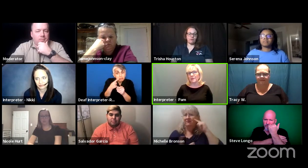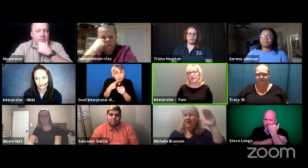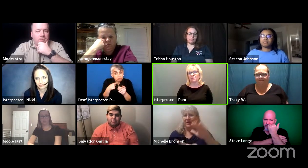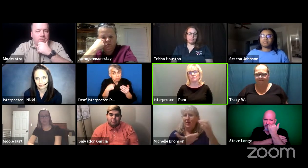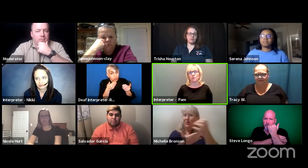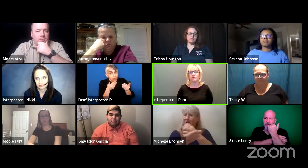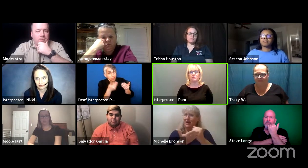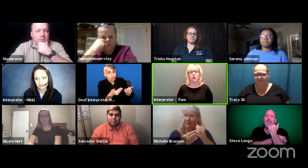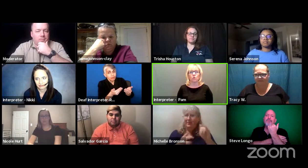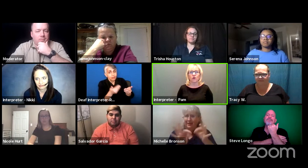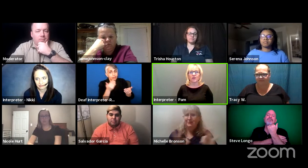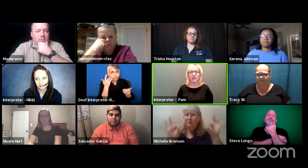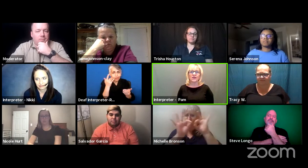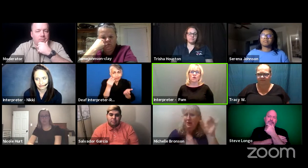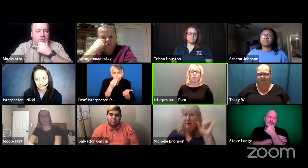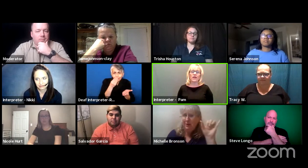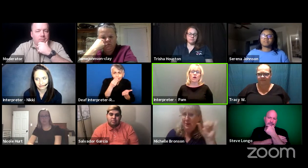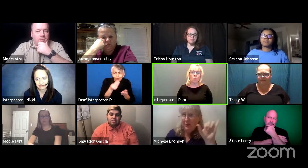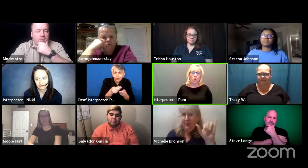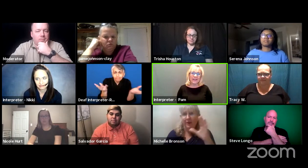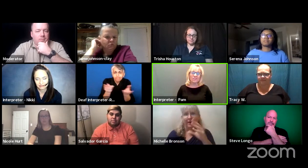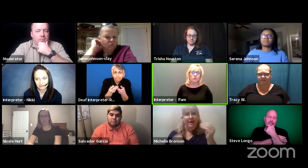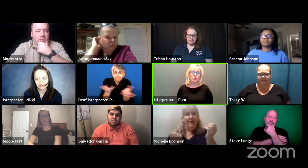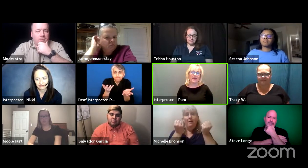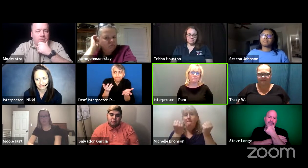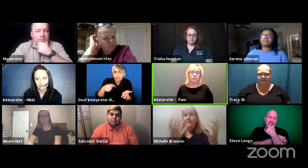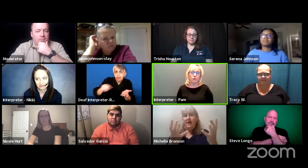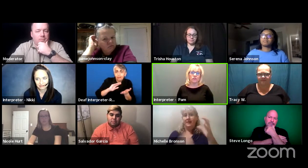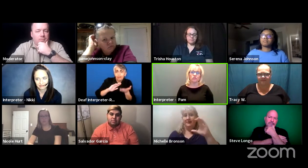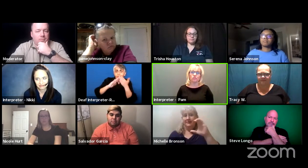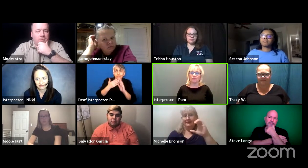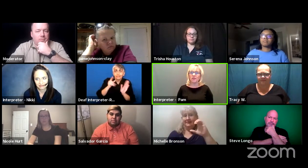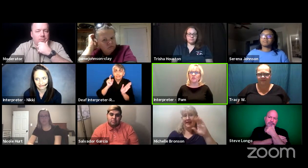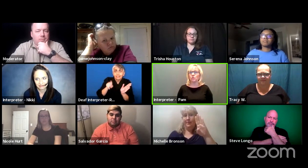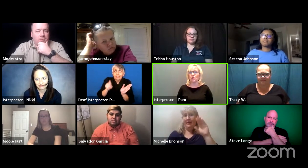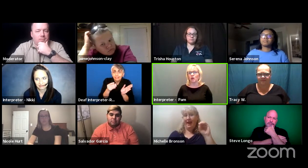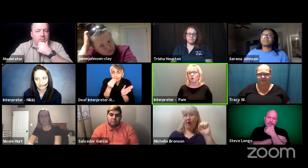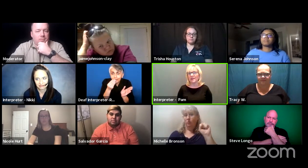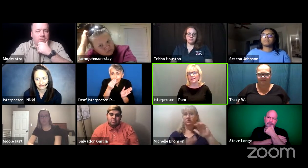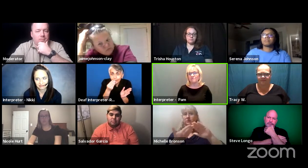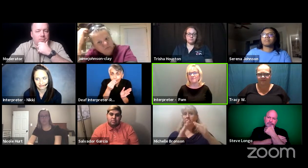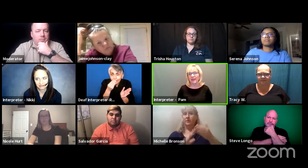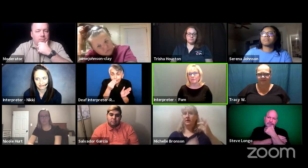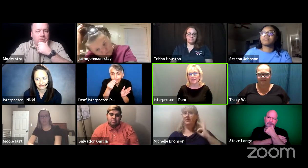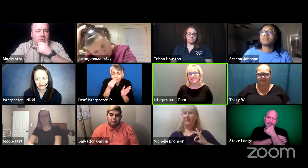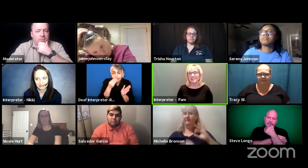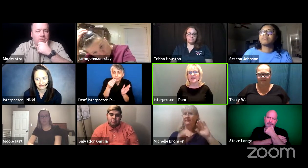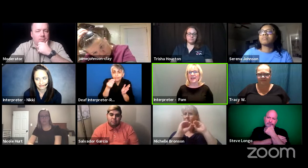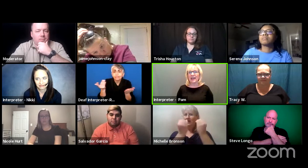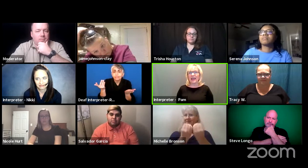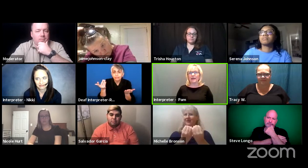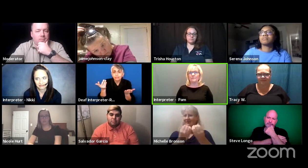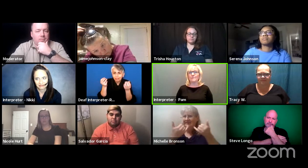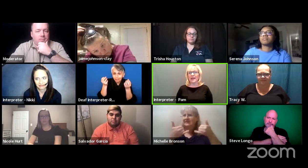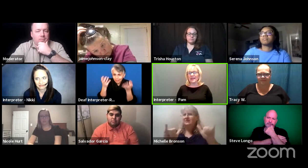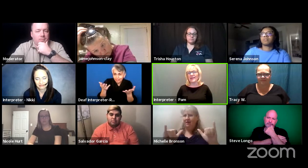be able to move forward. We are wanting to get food distributed to our low-income families, and